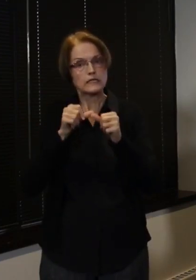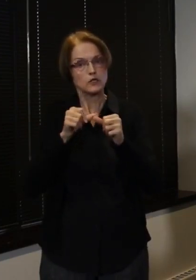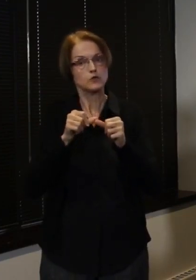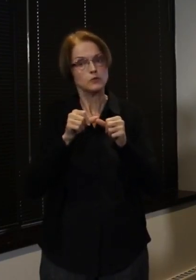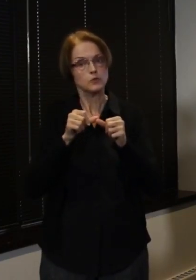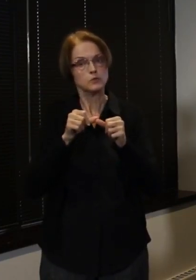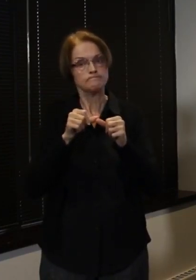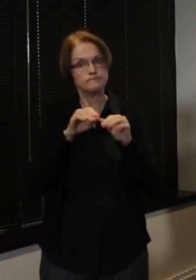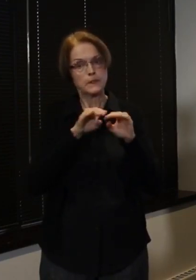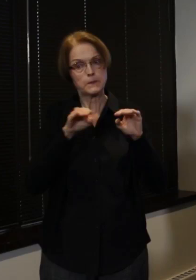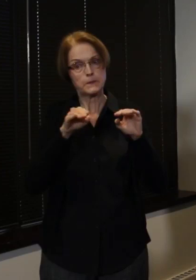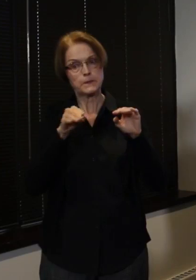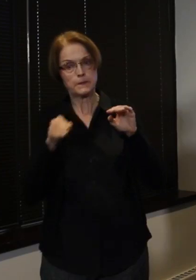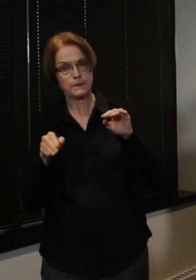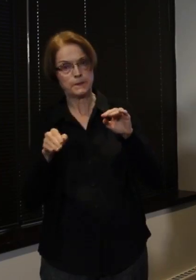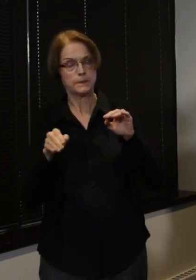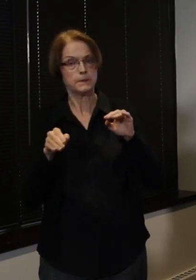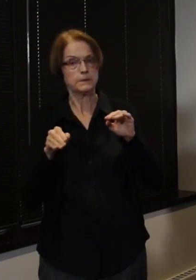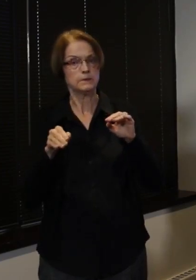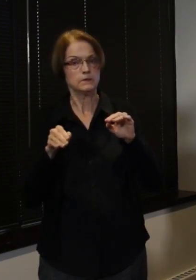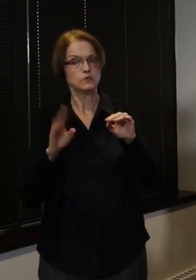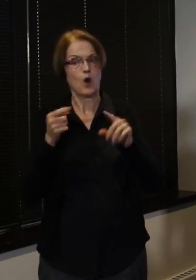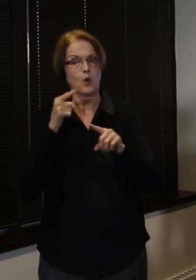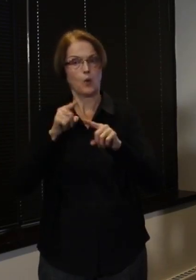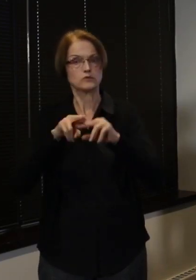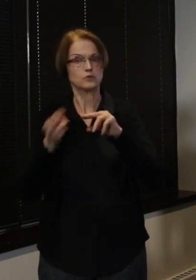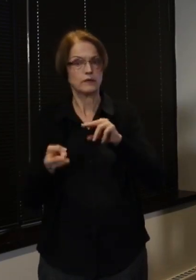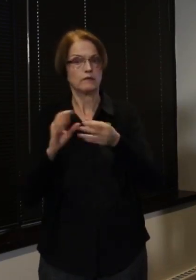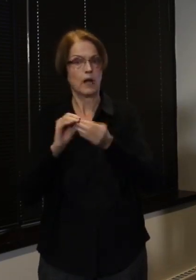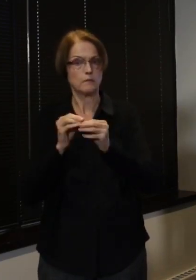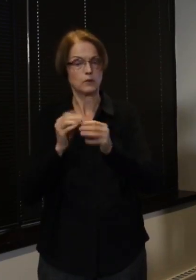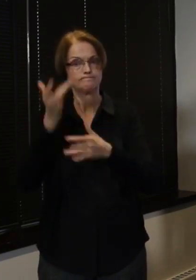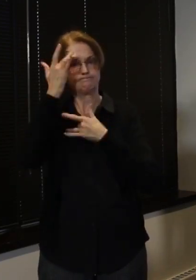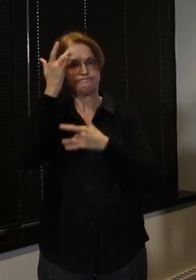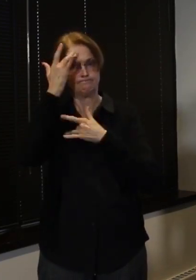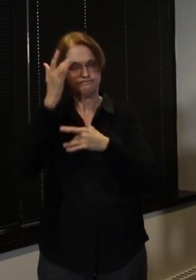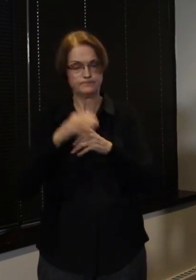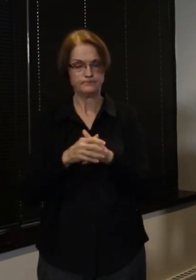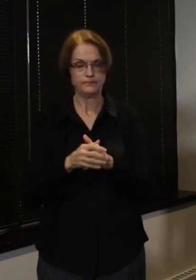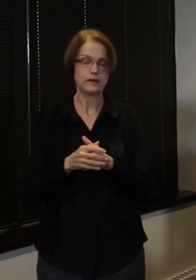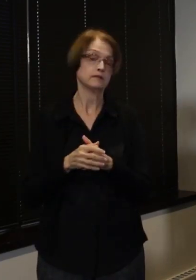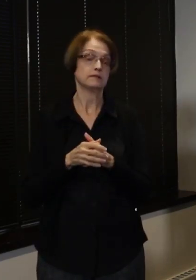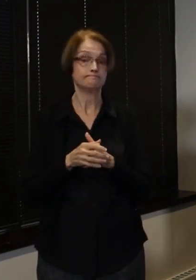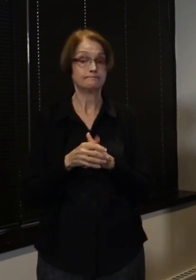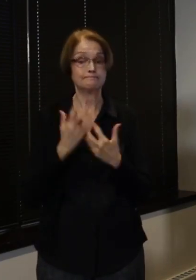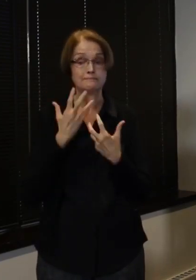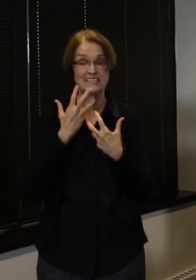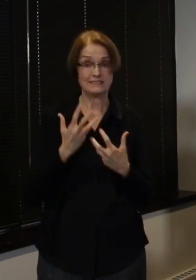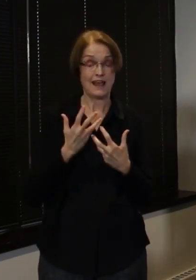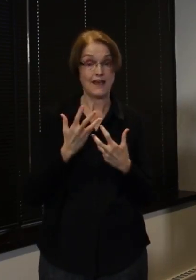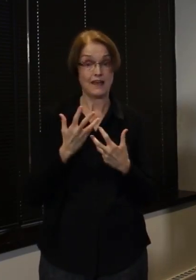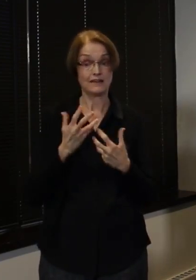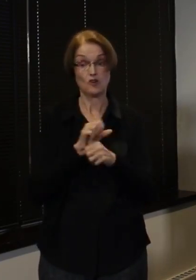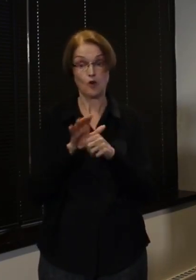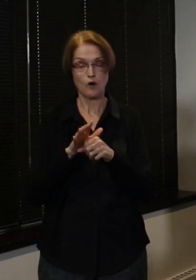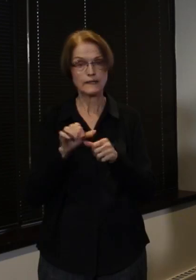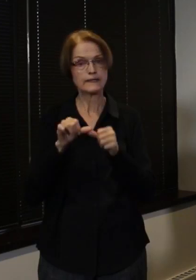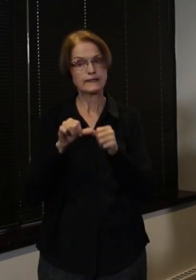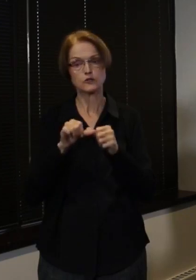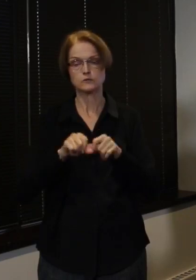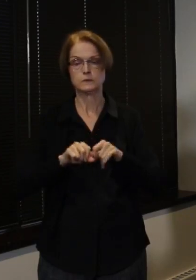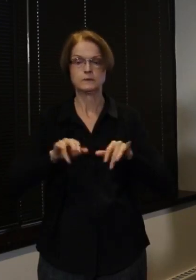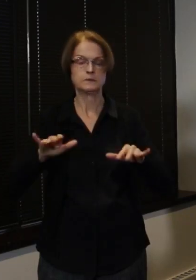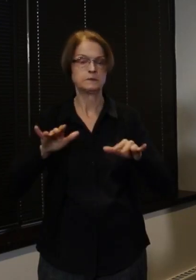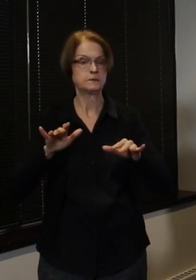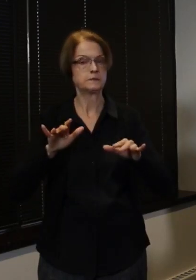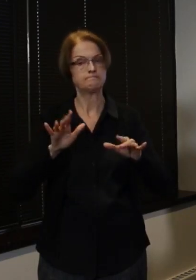that is to decrease the number of cases. So sadly, because this virus is infecting and killing more patients than ever, it's